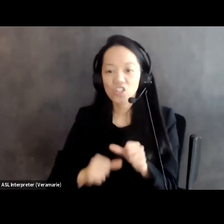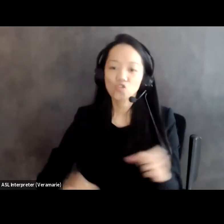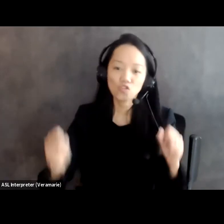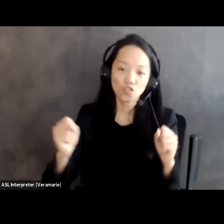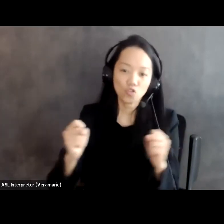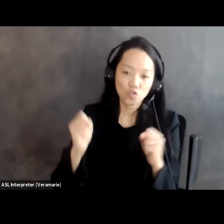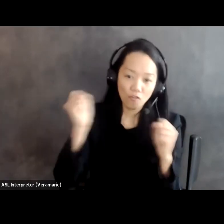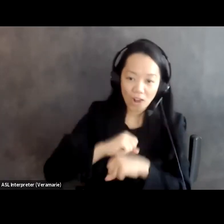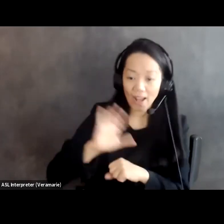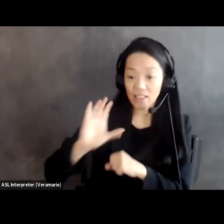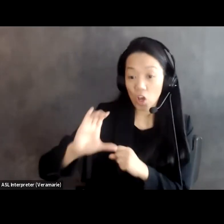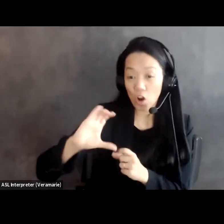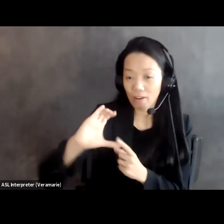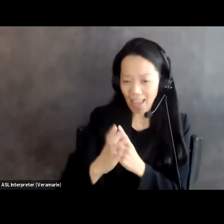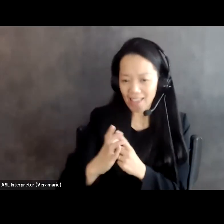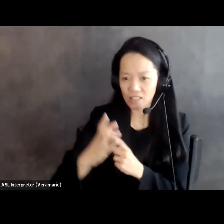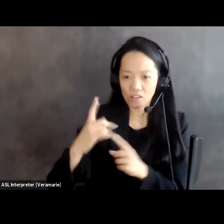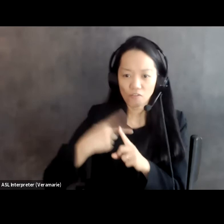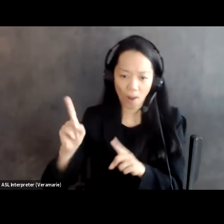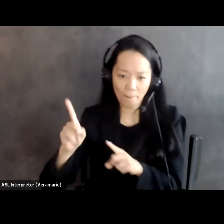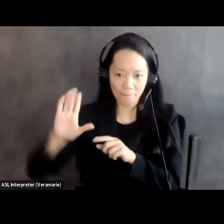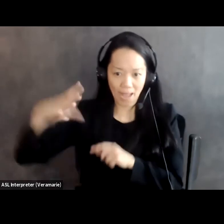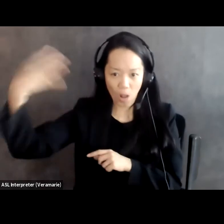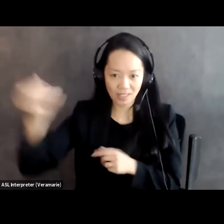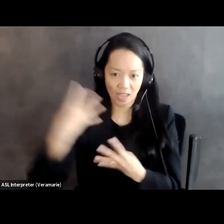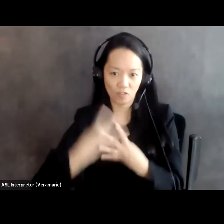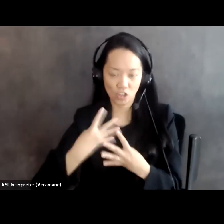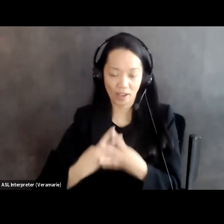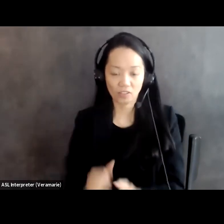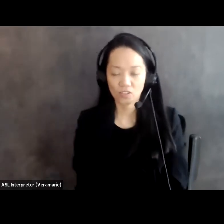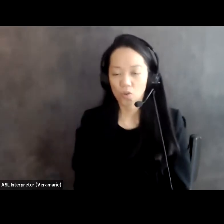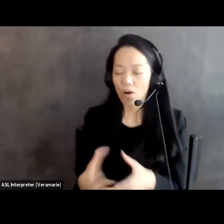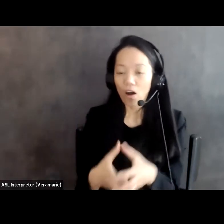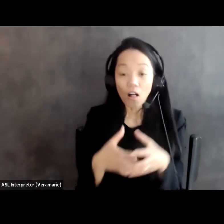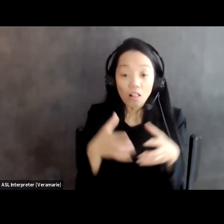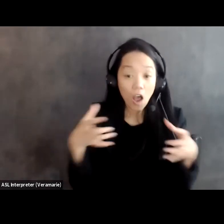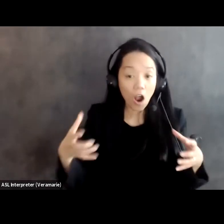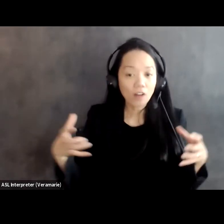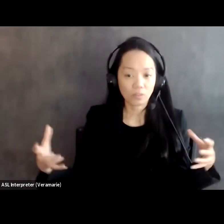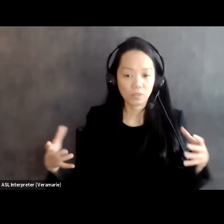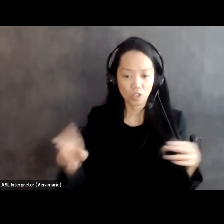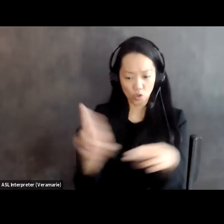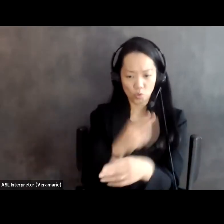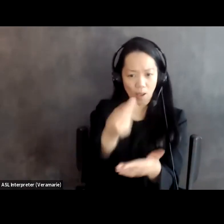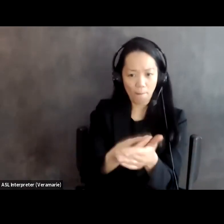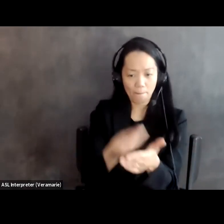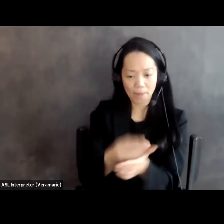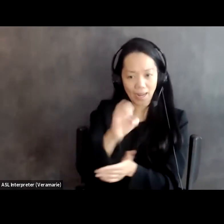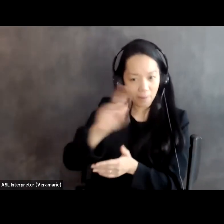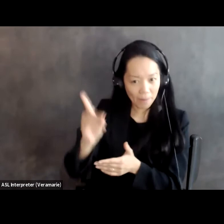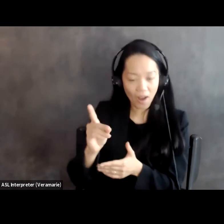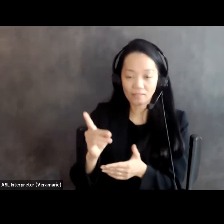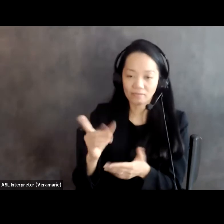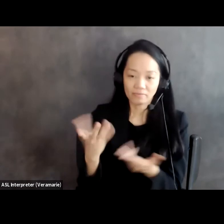we've seen in our system is a large expansion of the use of money bond, despite